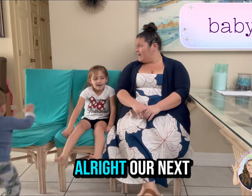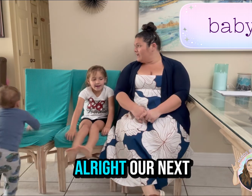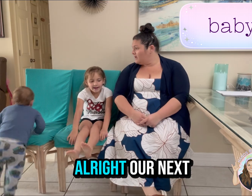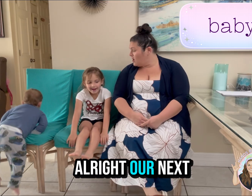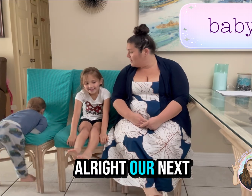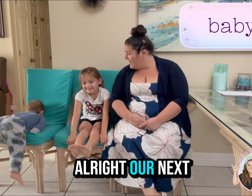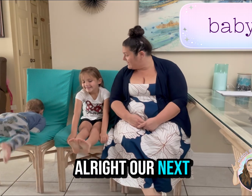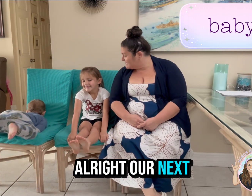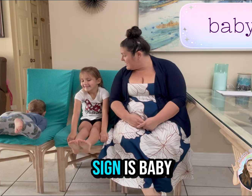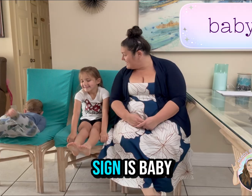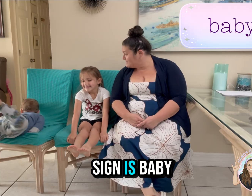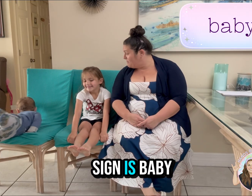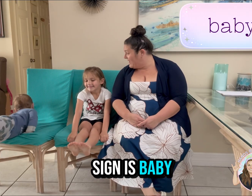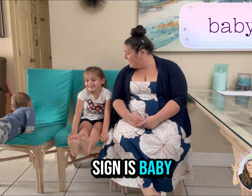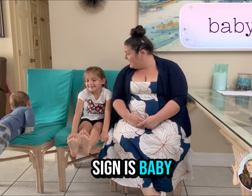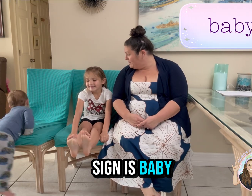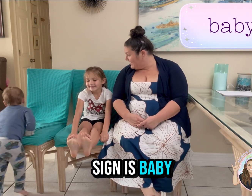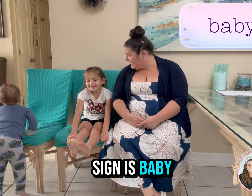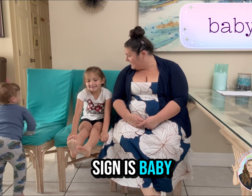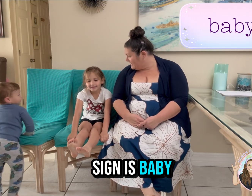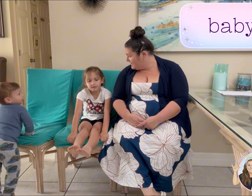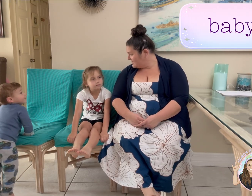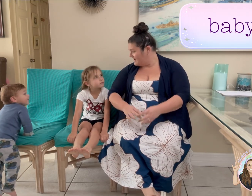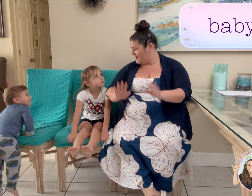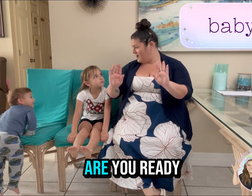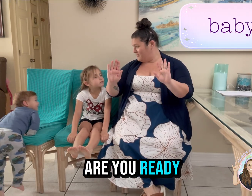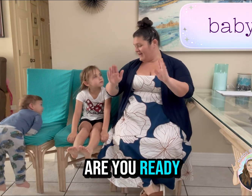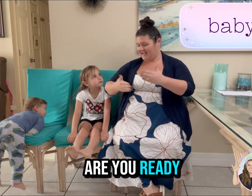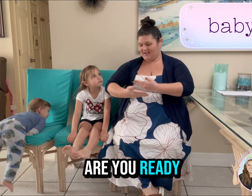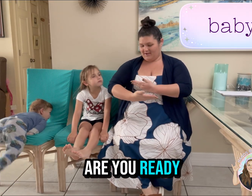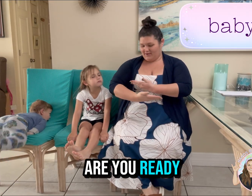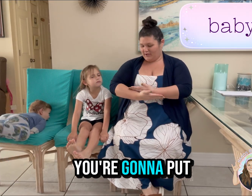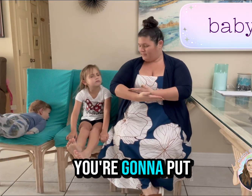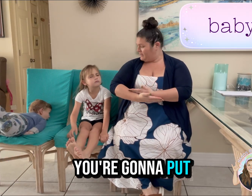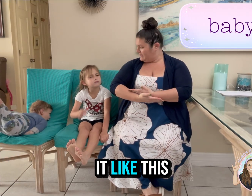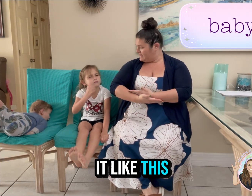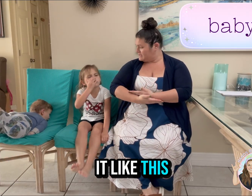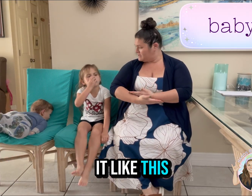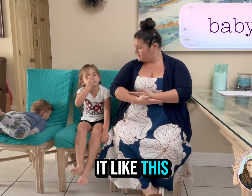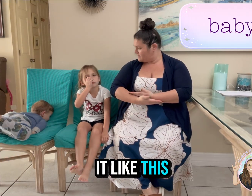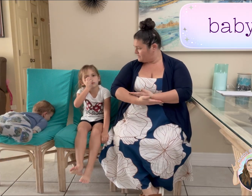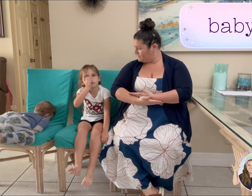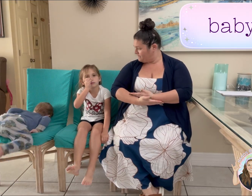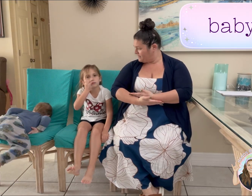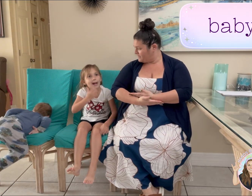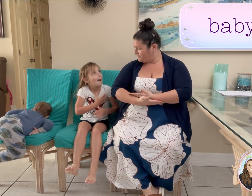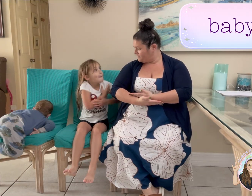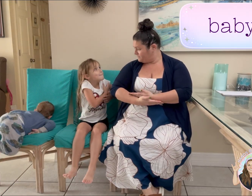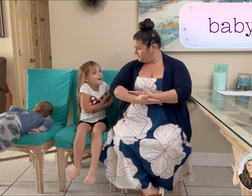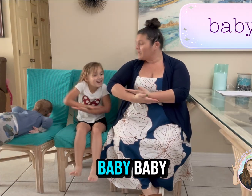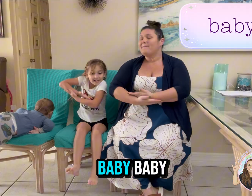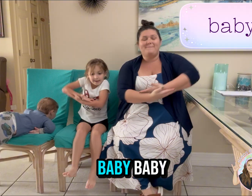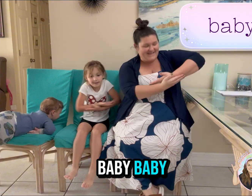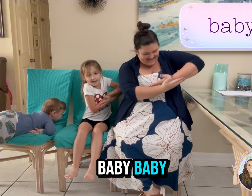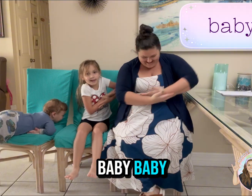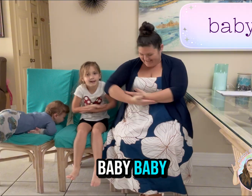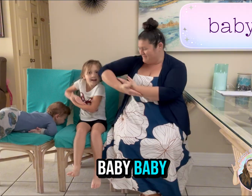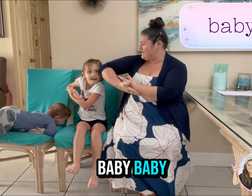Right, our next sign is baby. Are you ready? You're gonna put it like this? Baby.